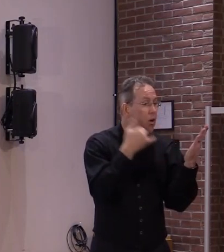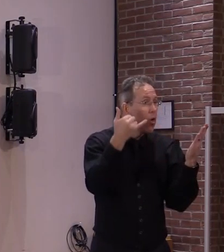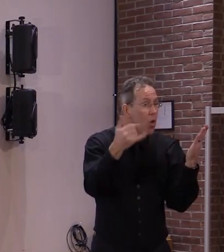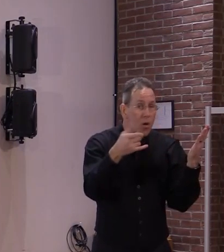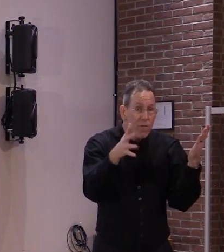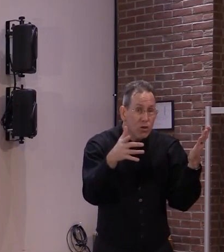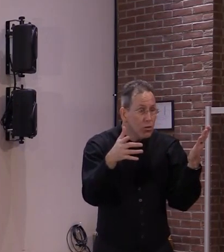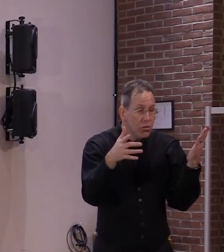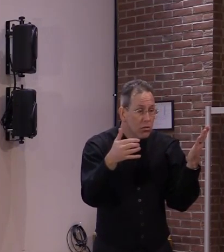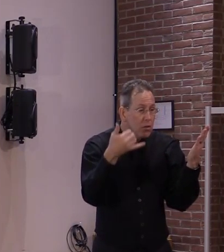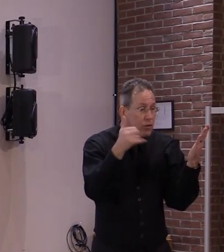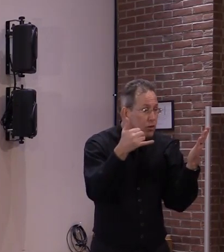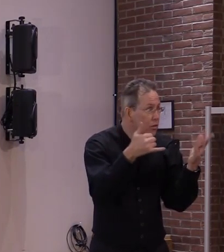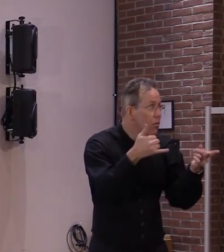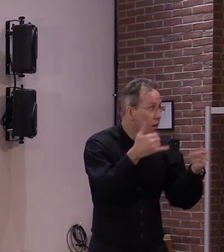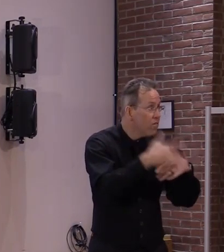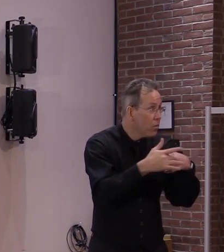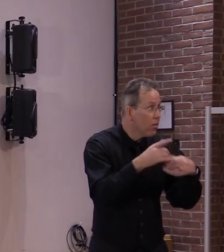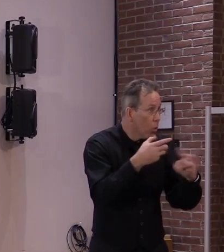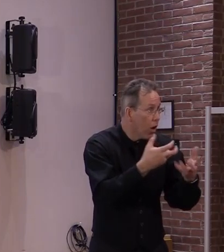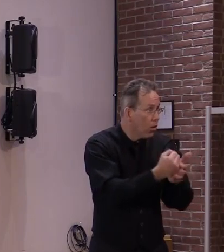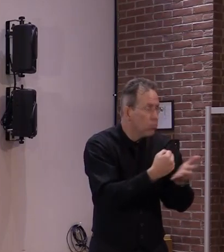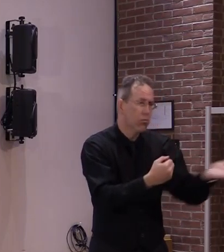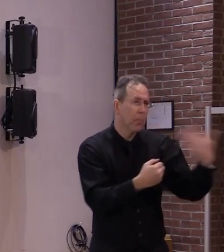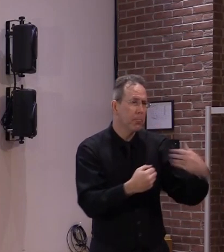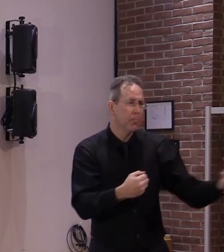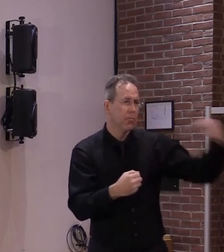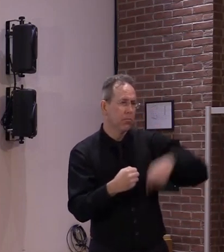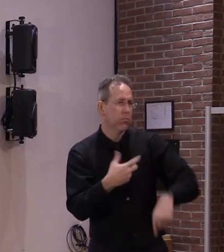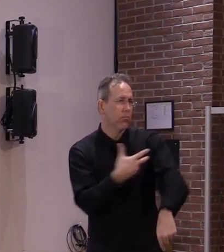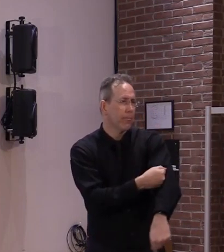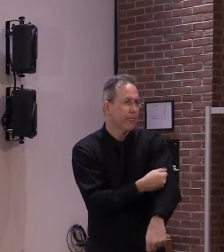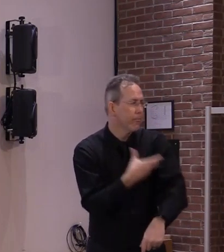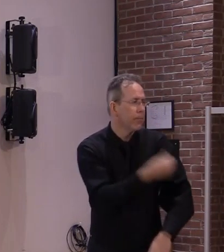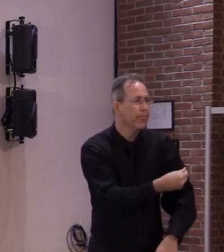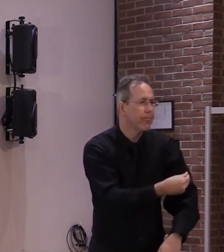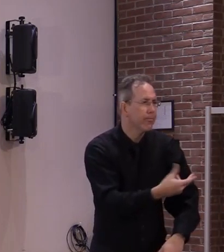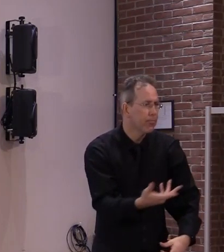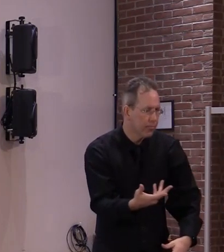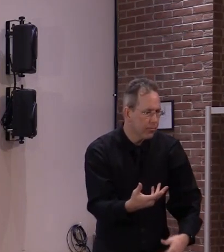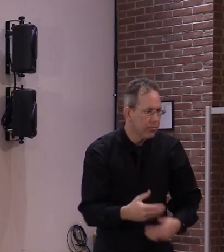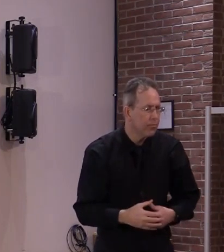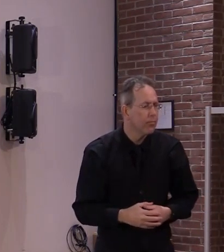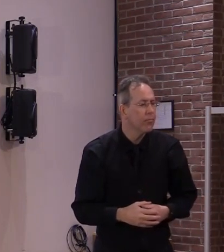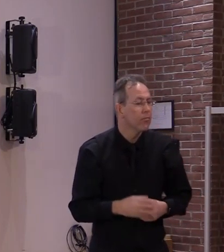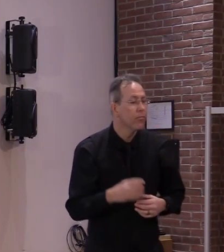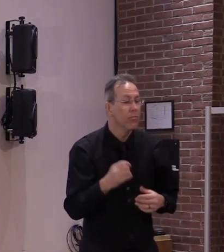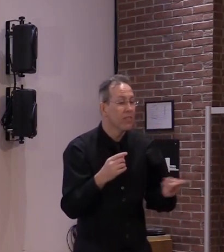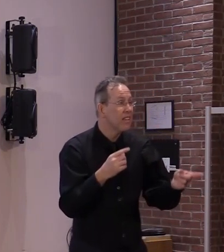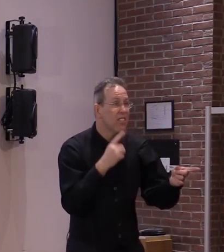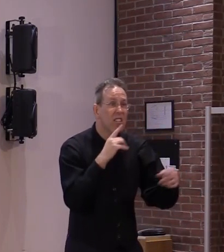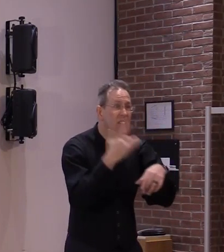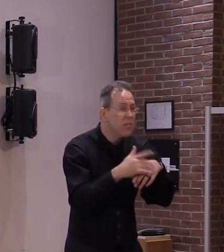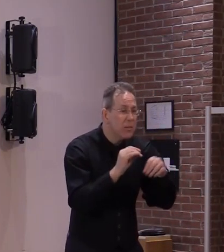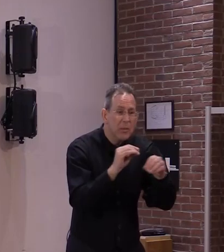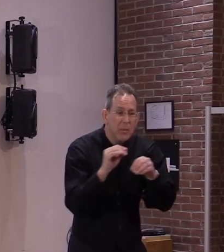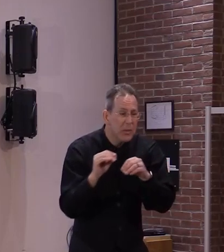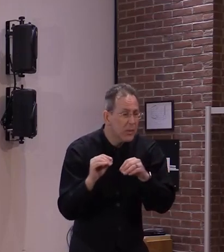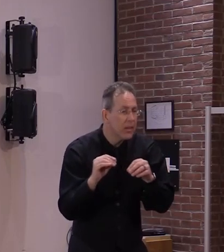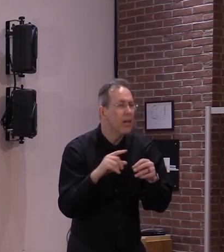that's the next priority. Other priorities are other prior phases of Vermont eligibility, for example, healthcare